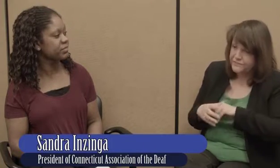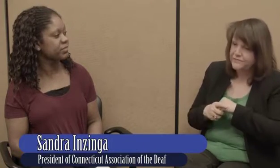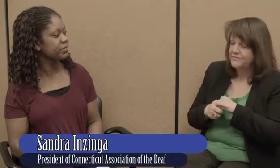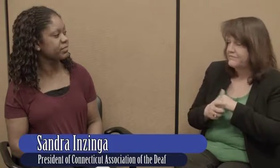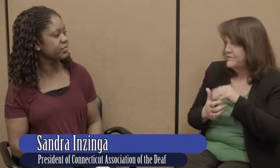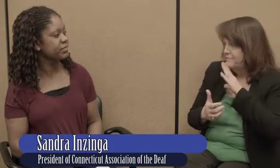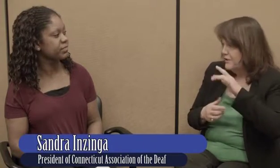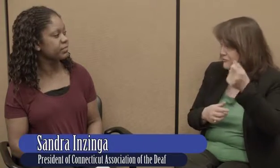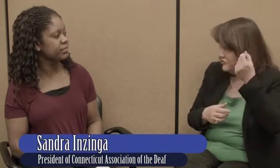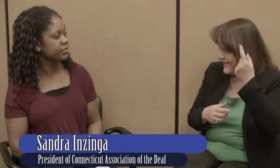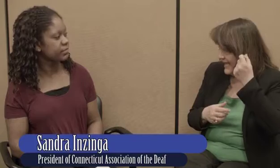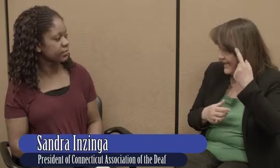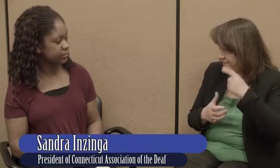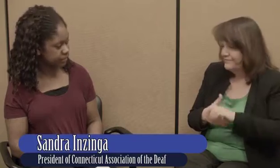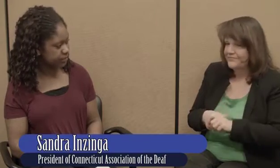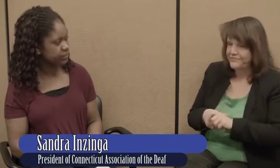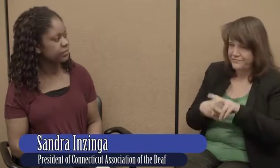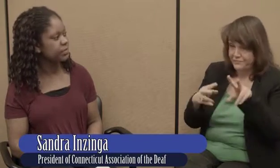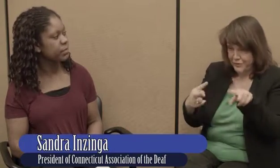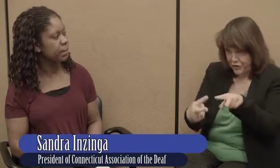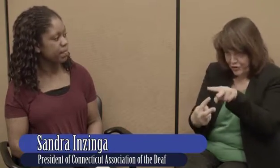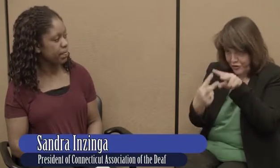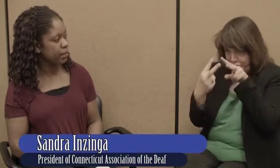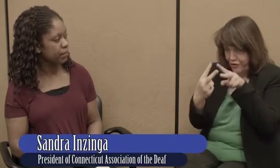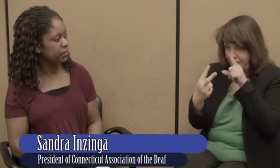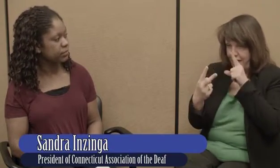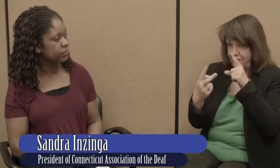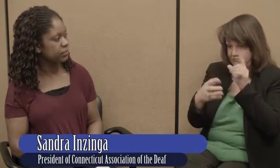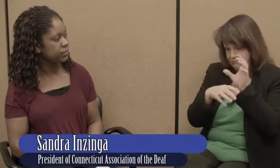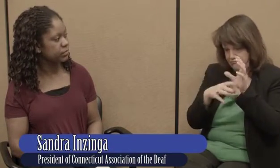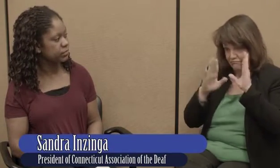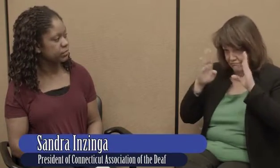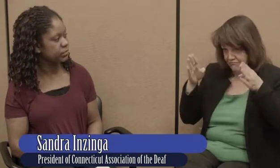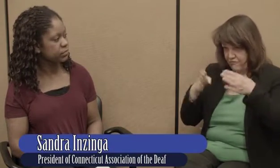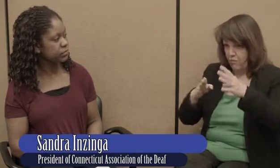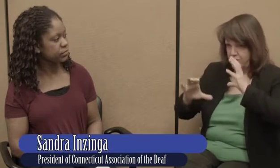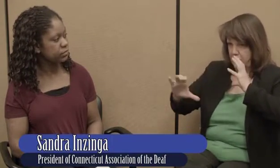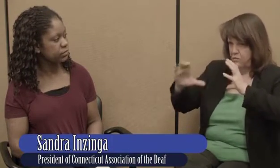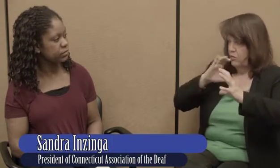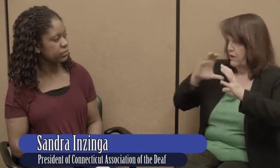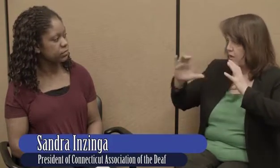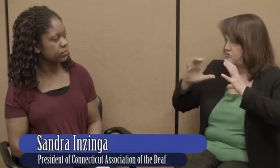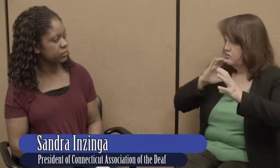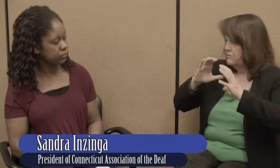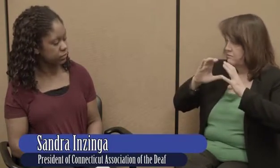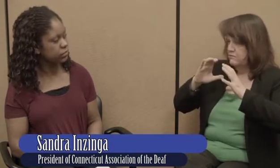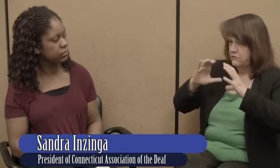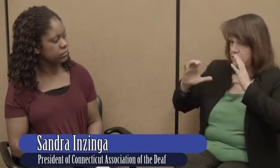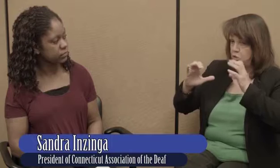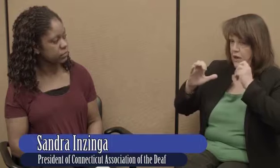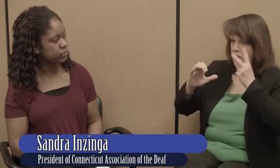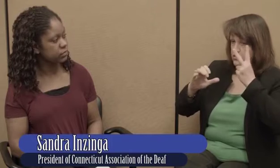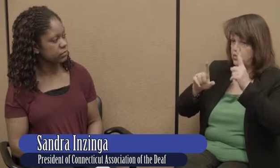I think be patient. Be understanding of them. Maintain eye contact with them. Focus on communication with